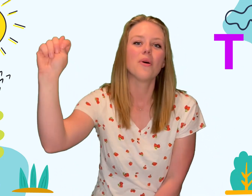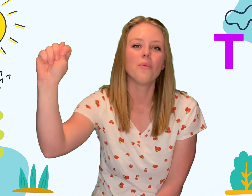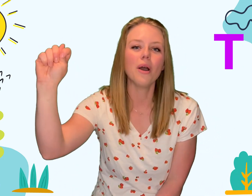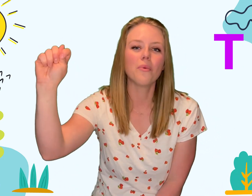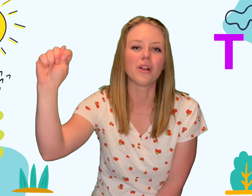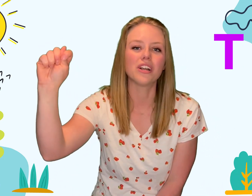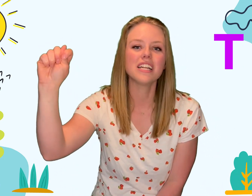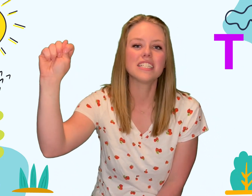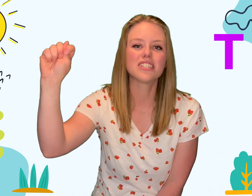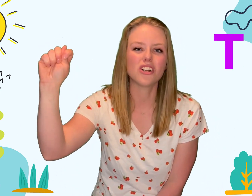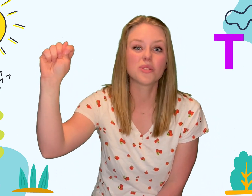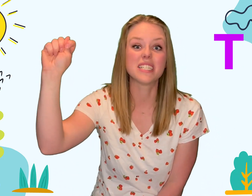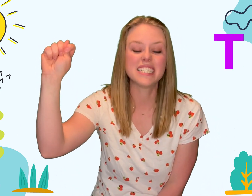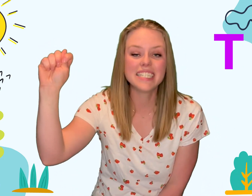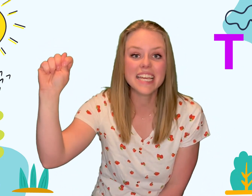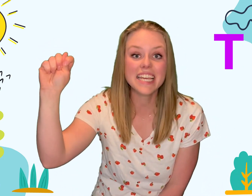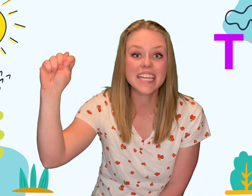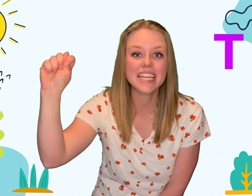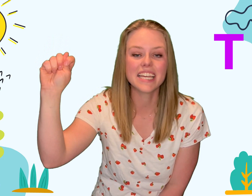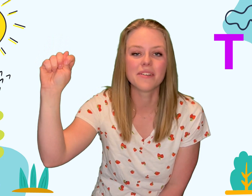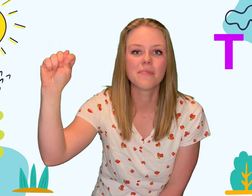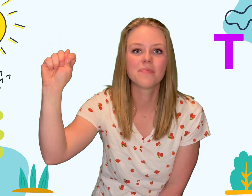What word starts with T?